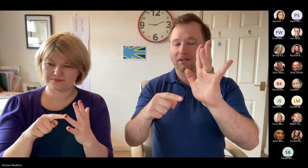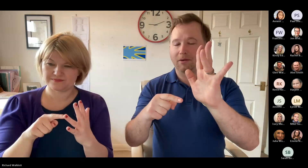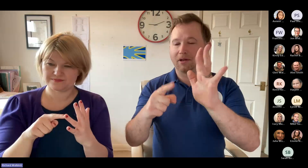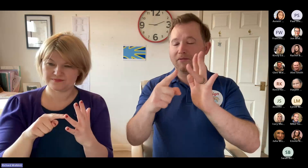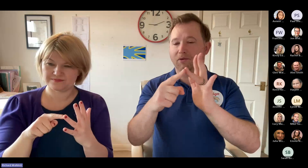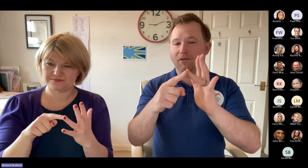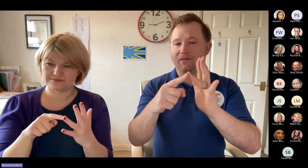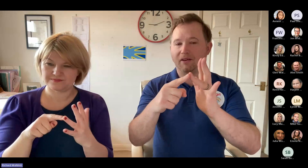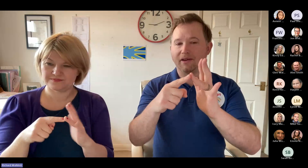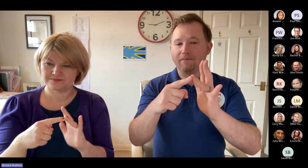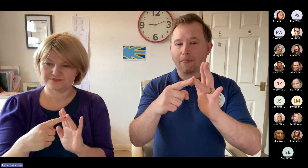there we go, fourth finger in.